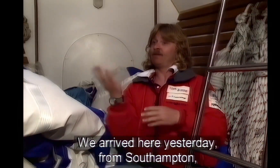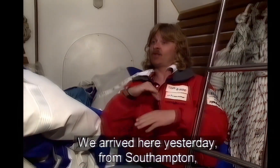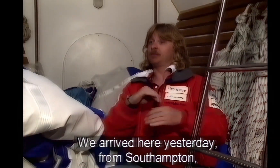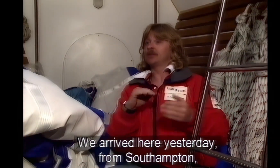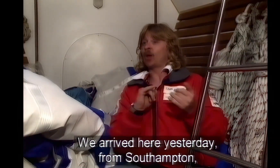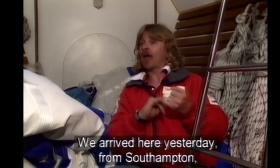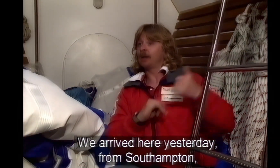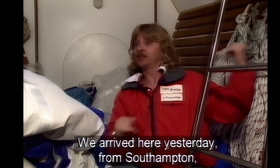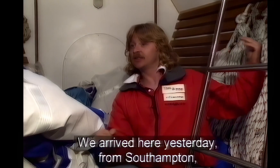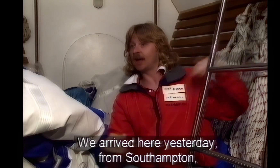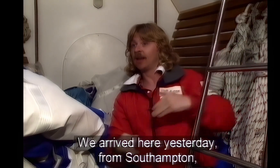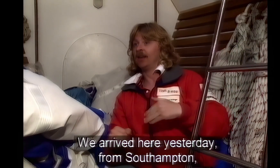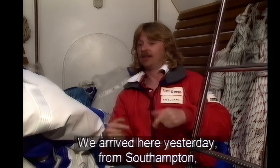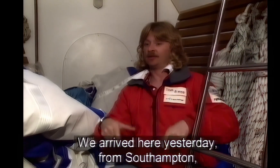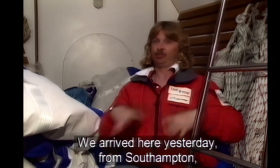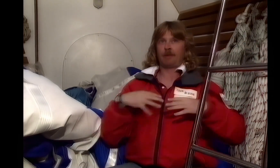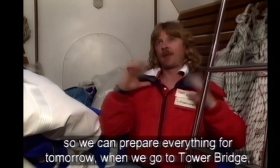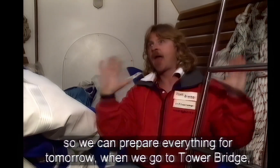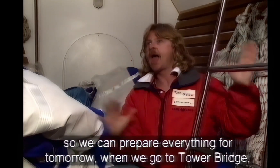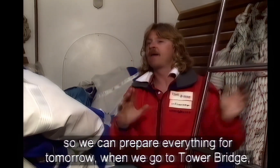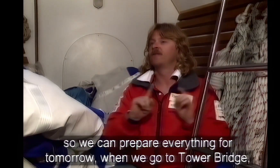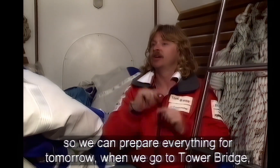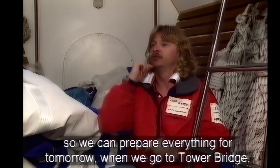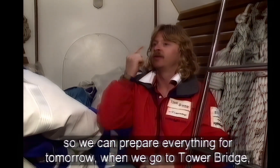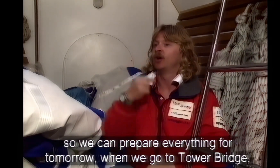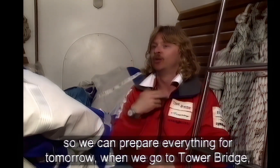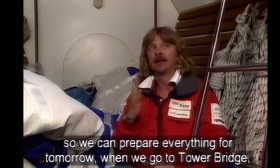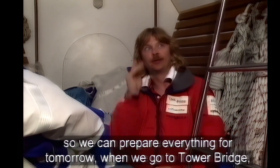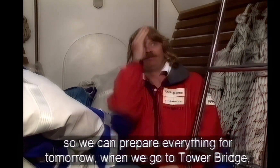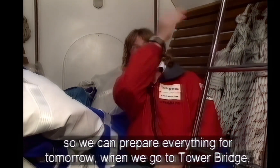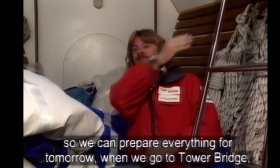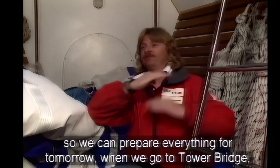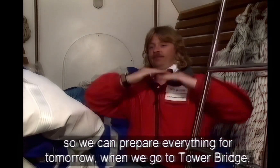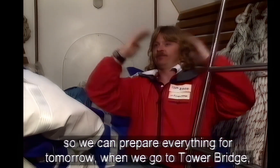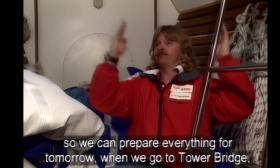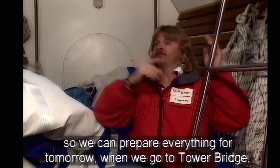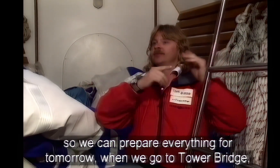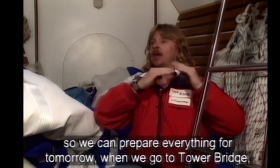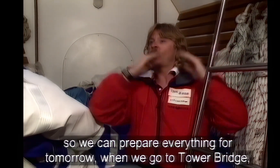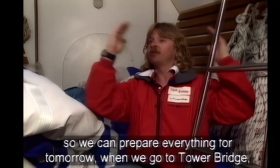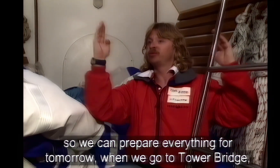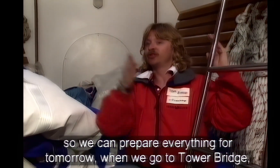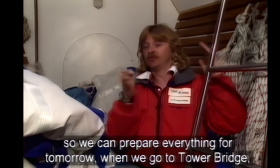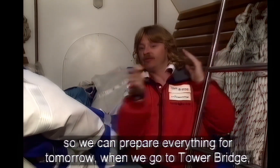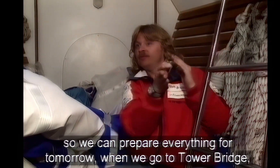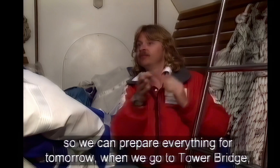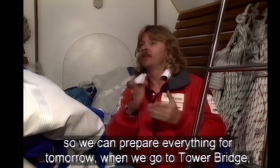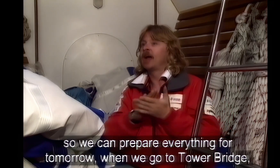We arrived here yesterday from Southampton, so we can prepare everything for tomorrow when we go to Tower